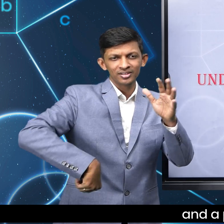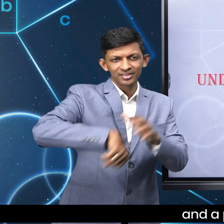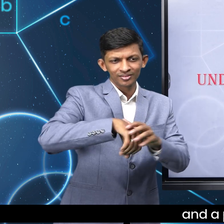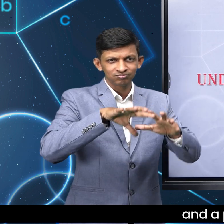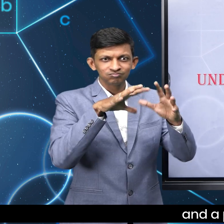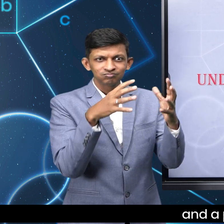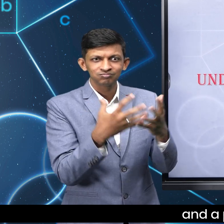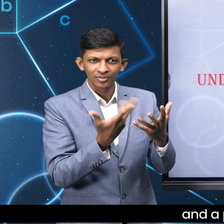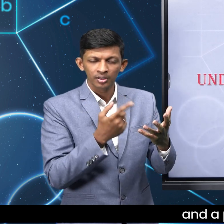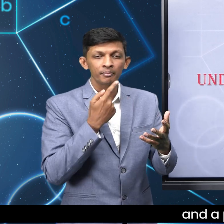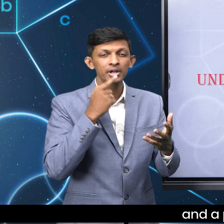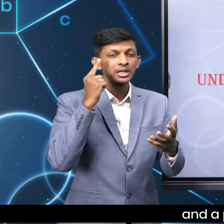cylinder.